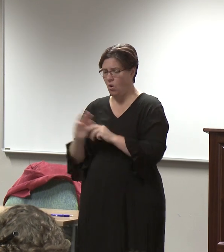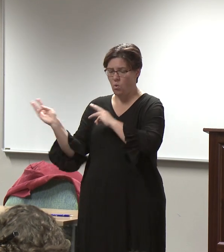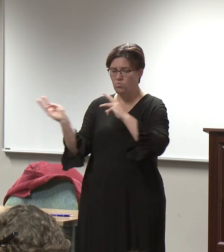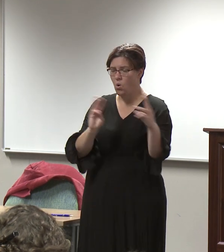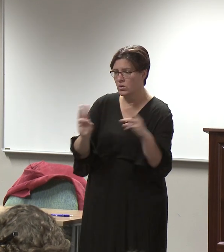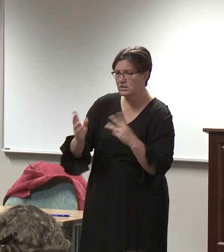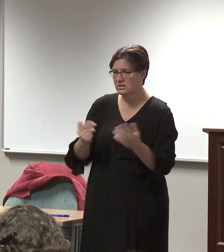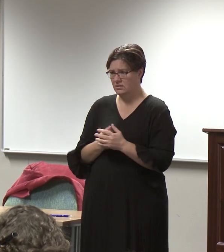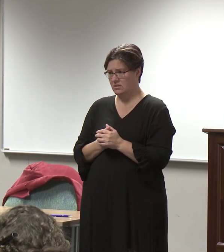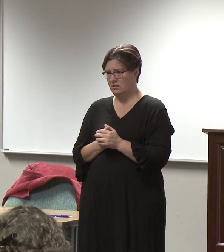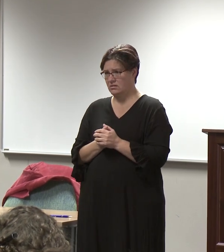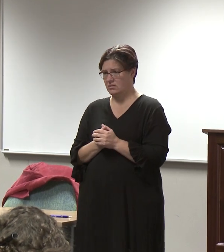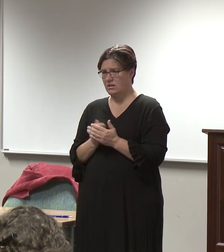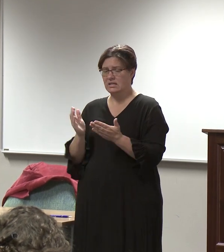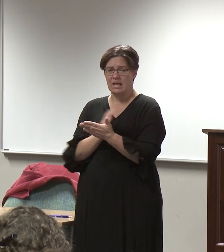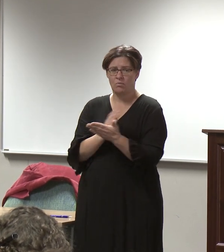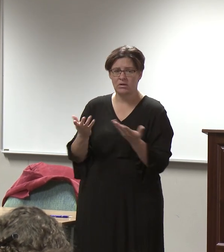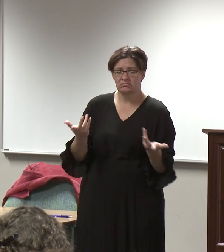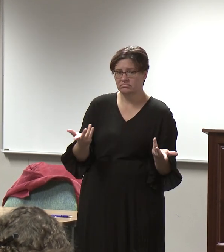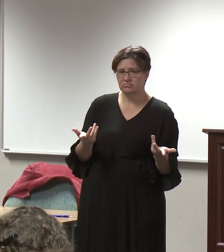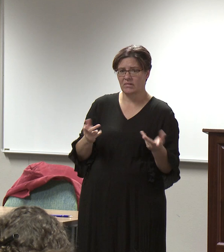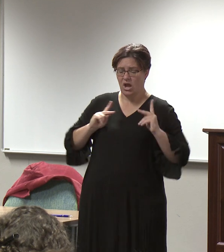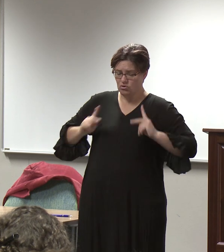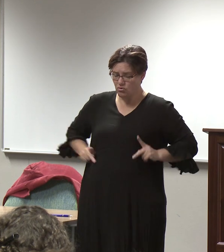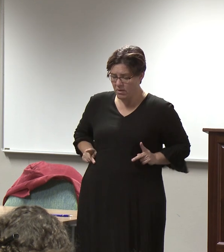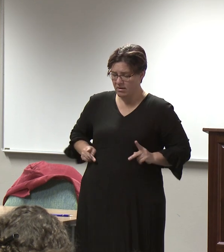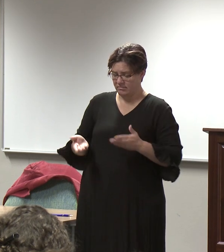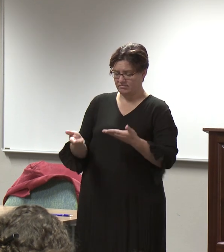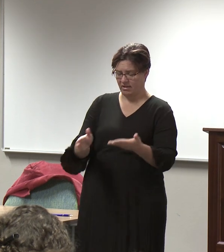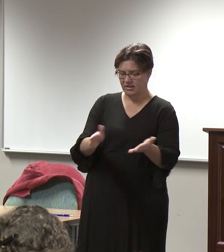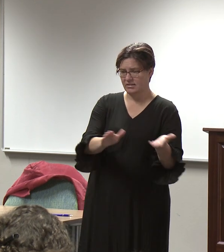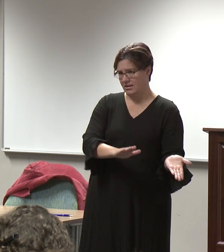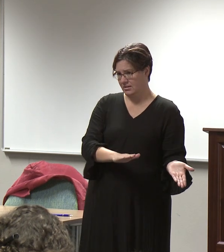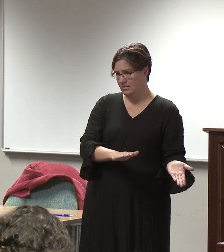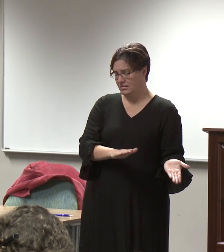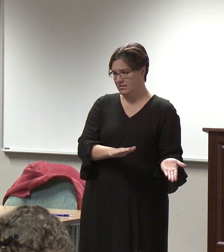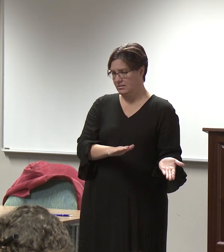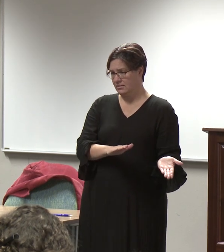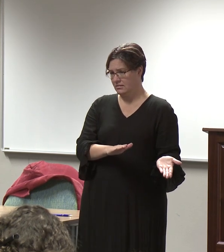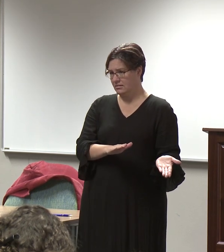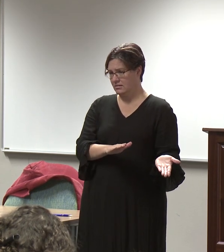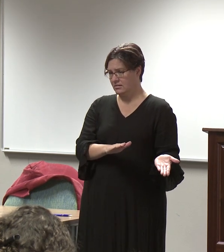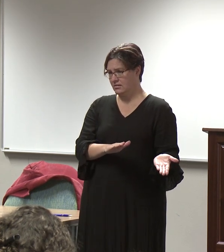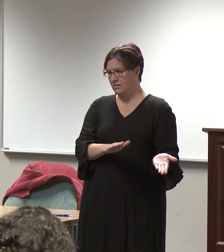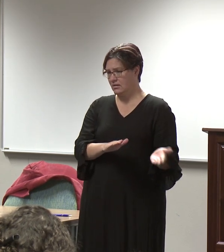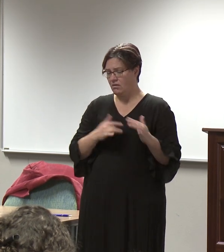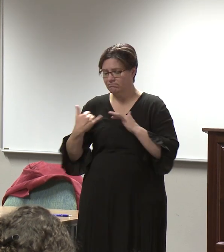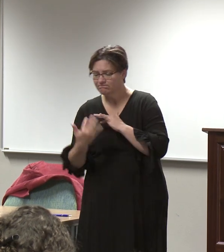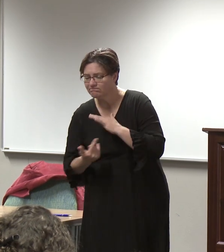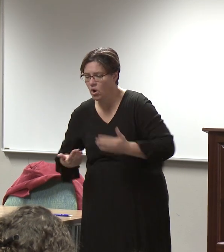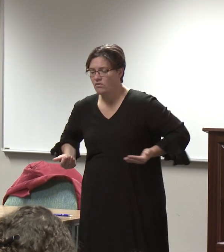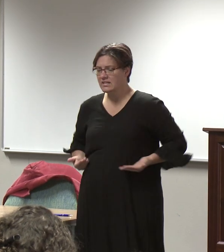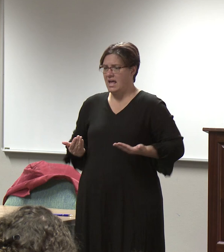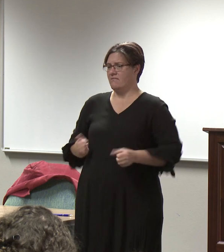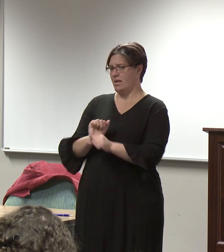solid, sometimes liquid, made of human blood that fill our world, the resilience of slave